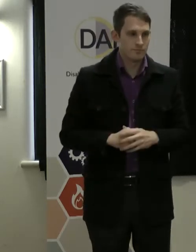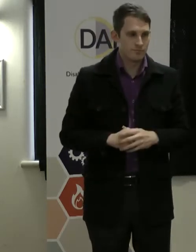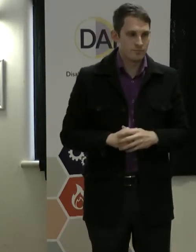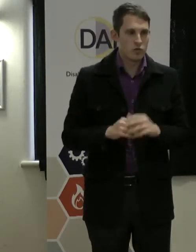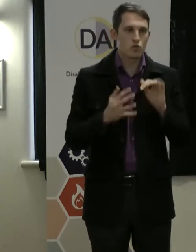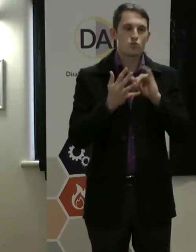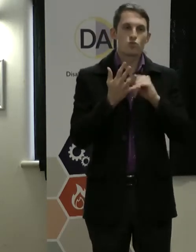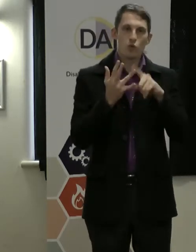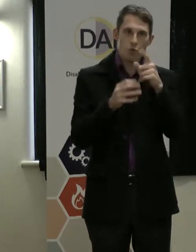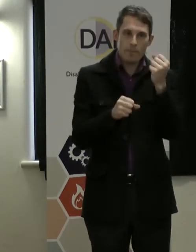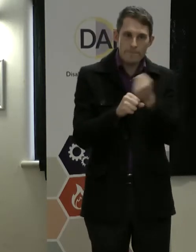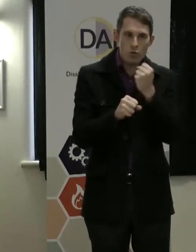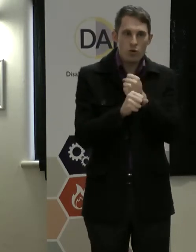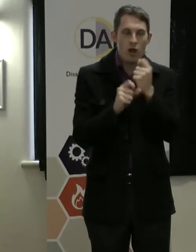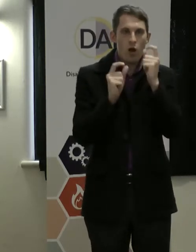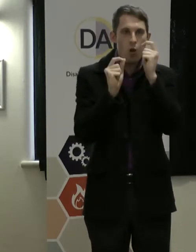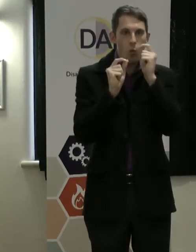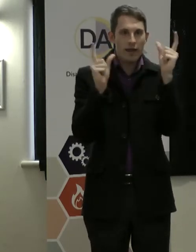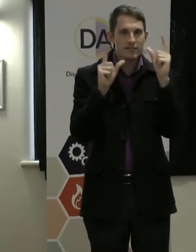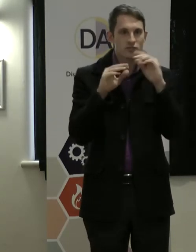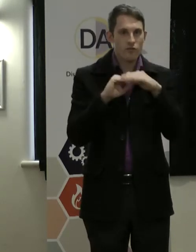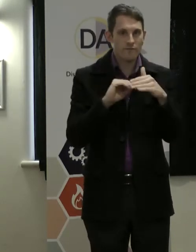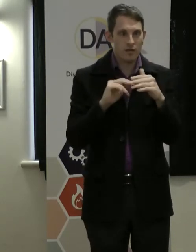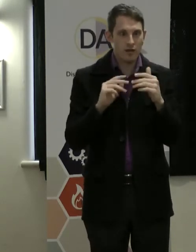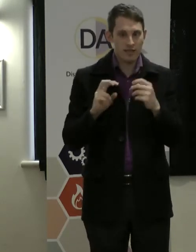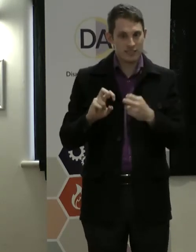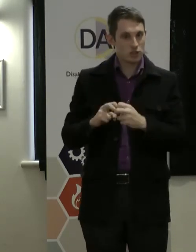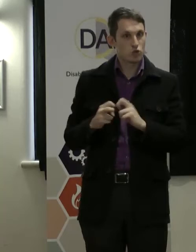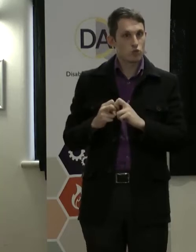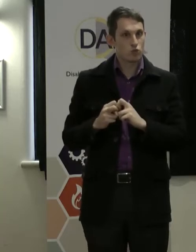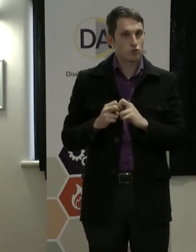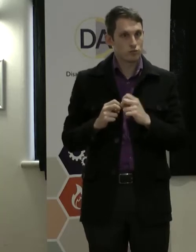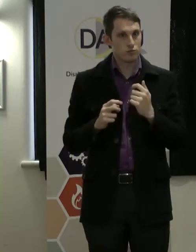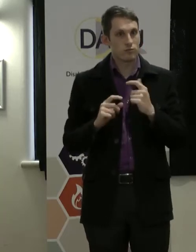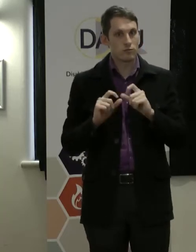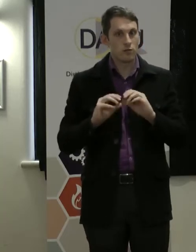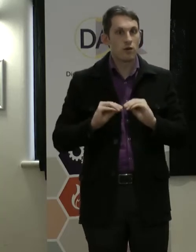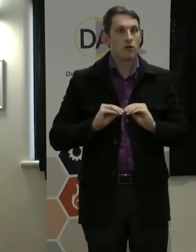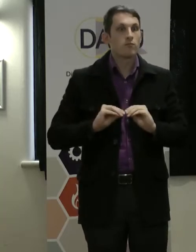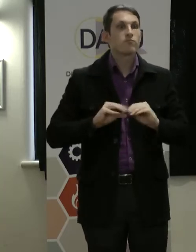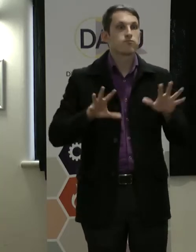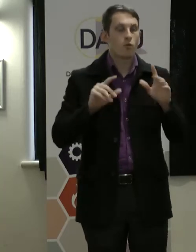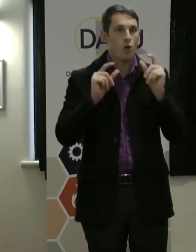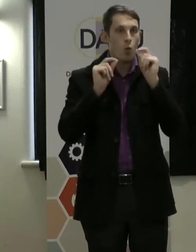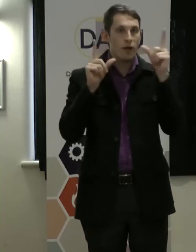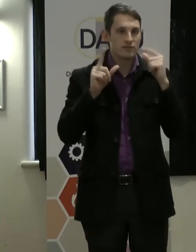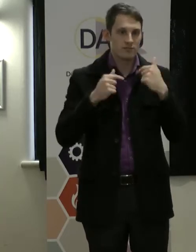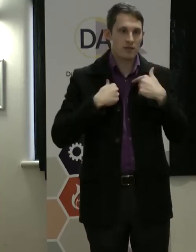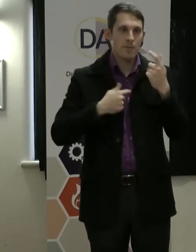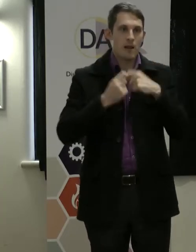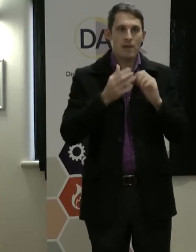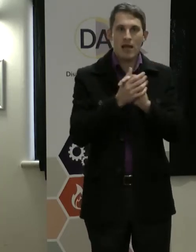build awareness of what the issue is that you wish to advocate about. You become the